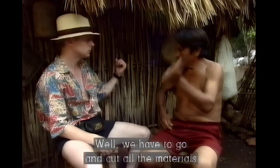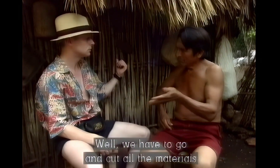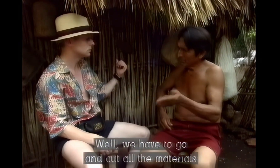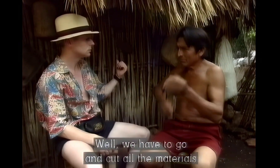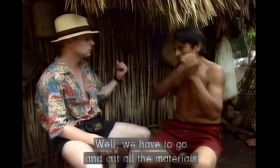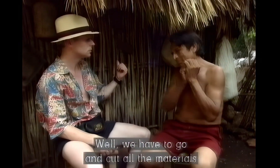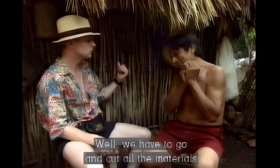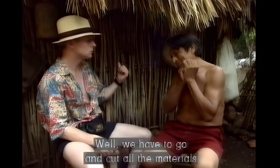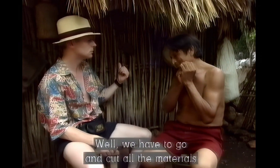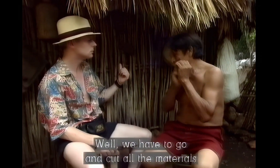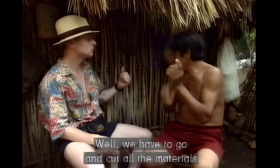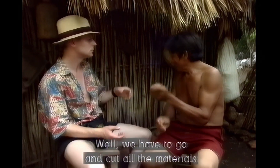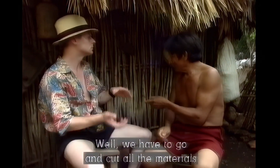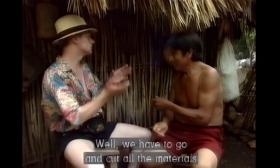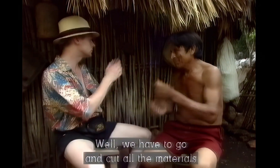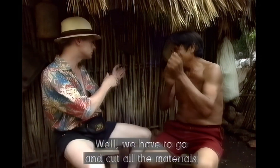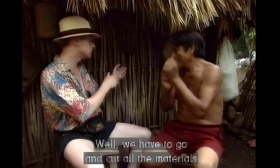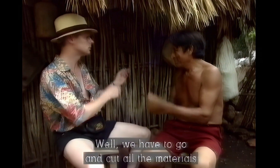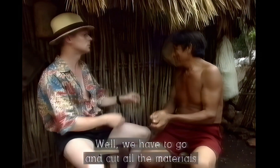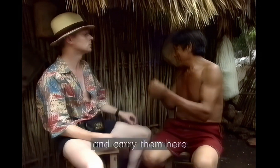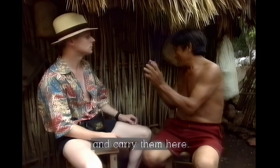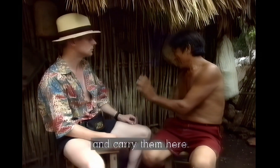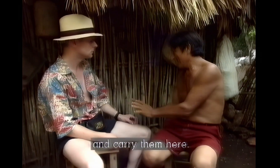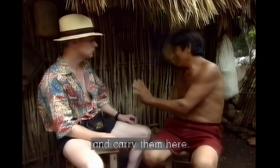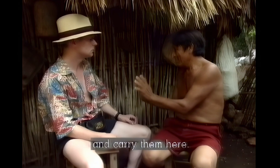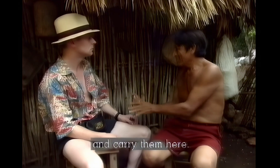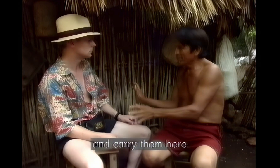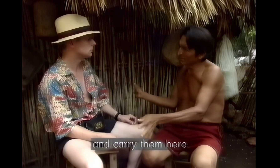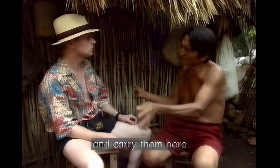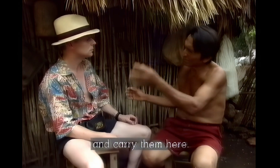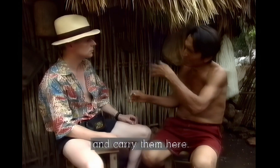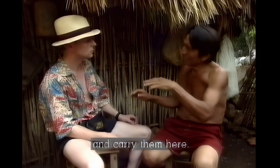Well, we have to go and cut all the materials and then carry them here.